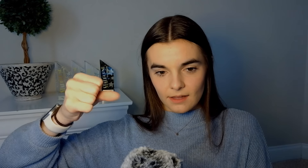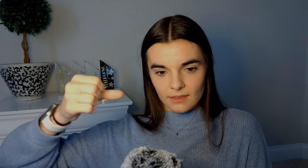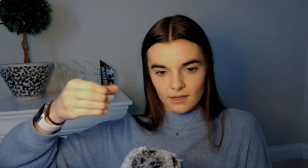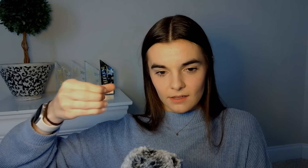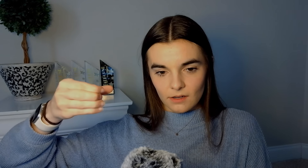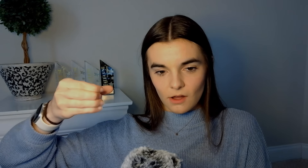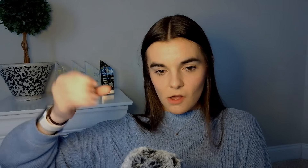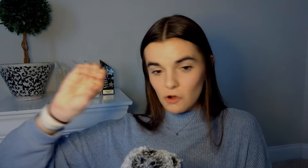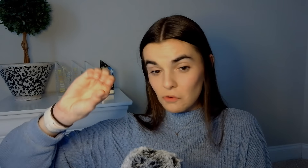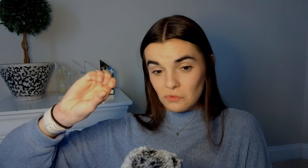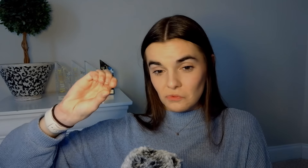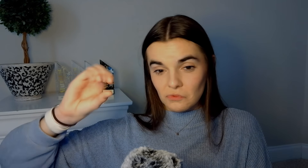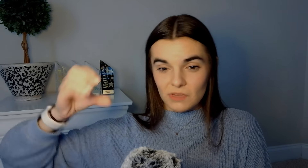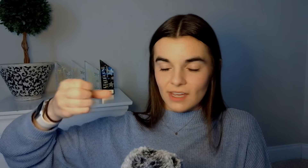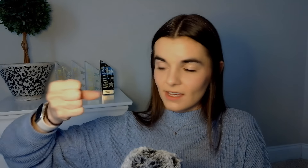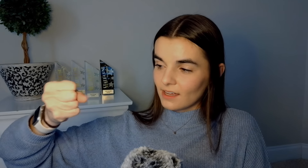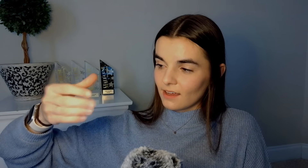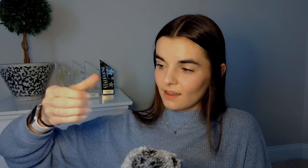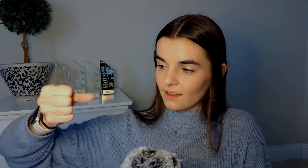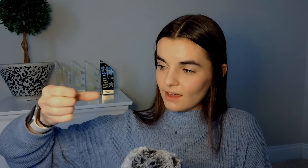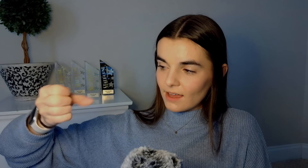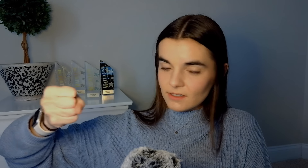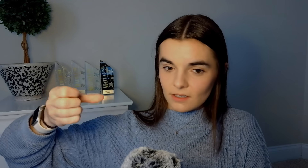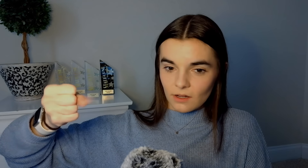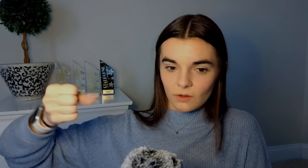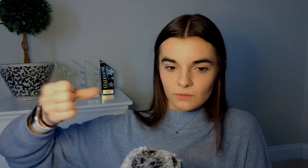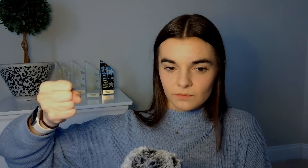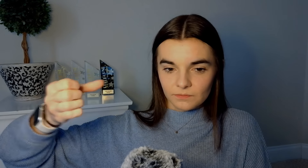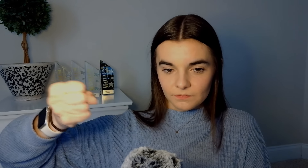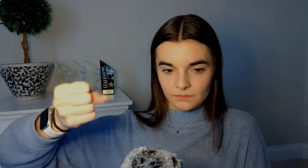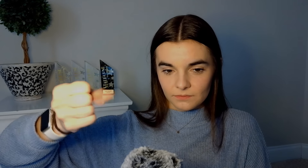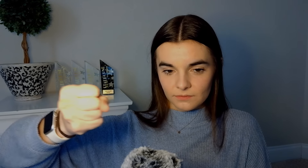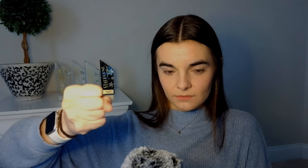then an O. S-O.